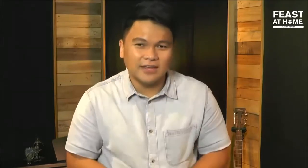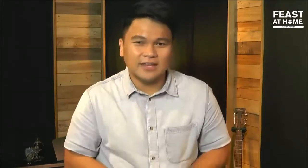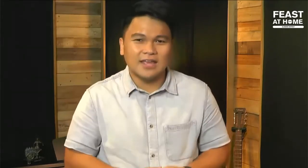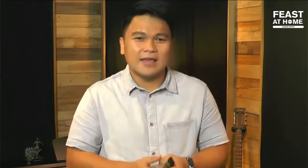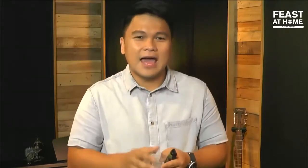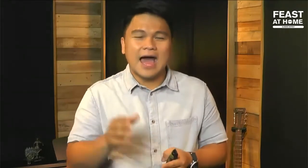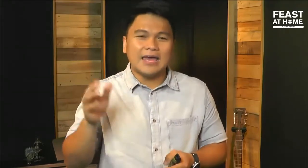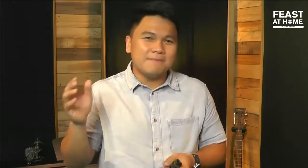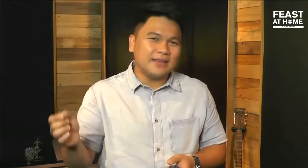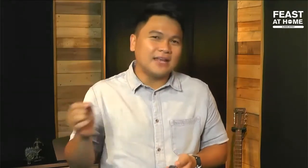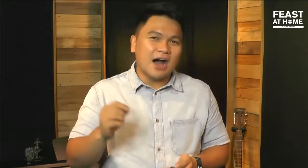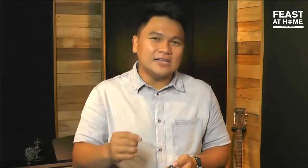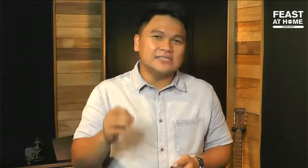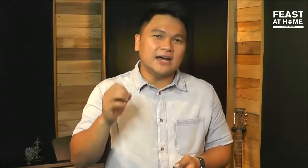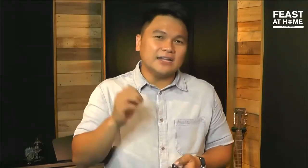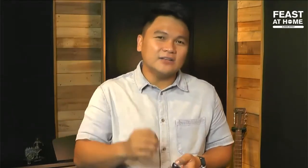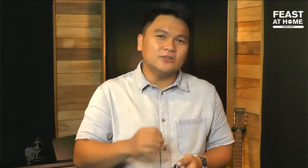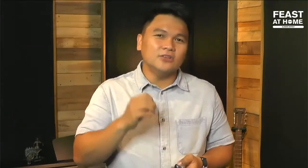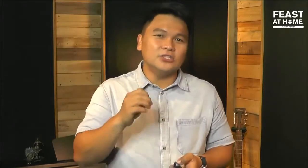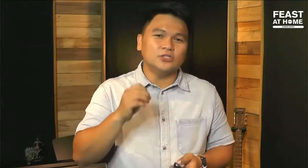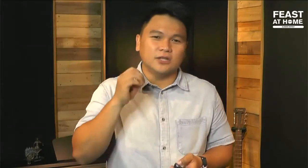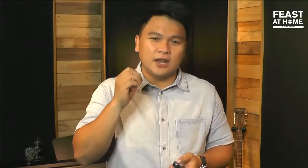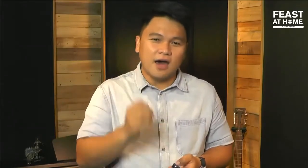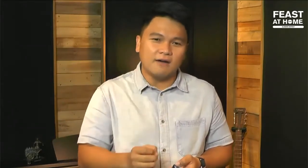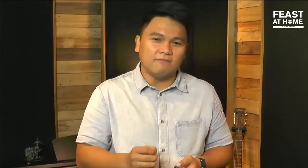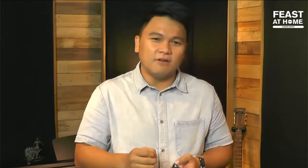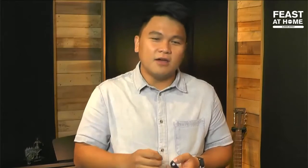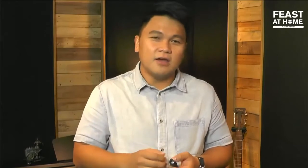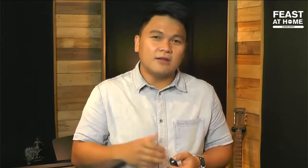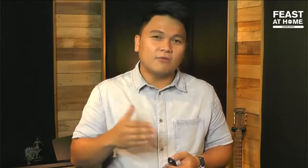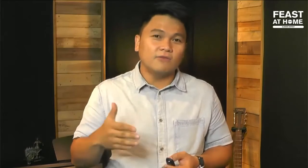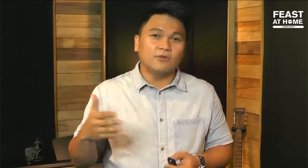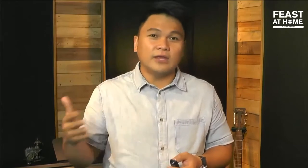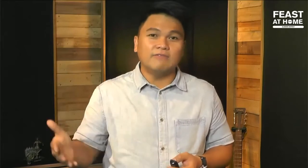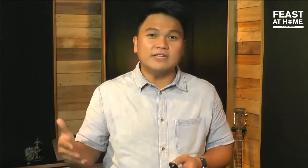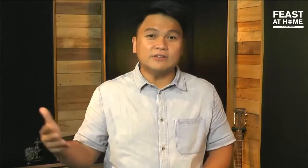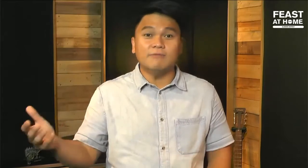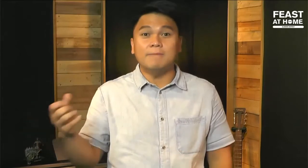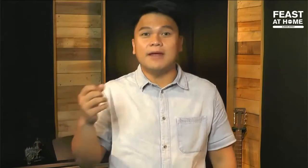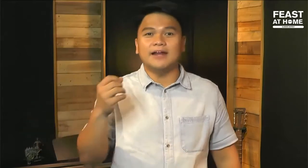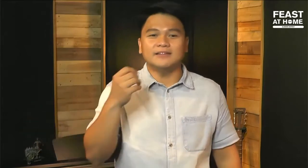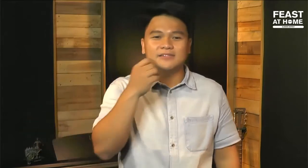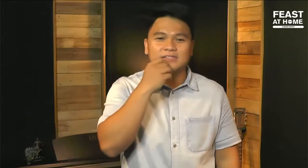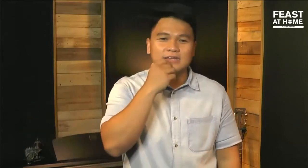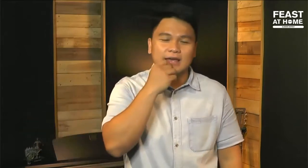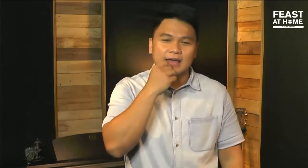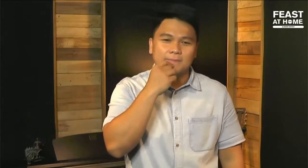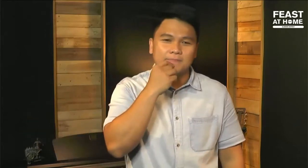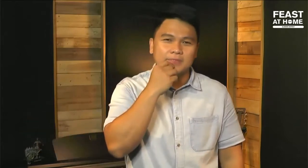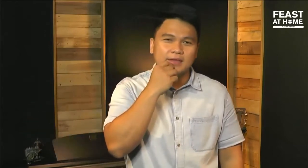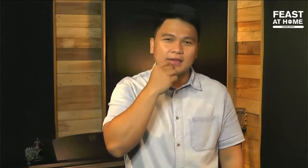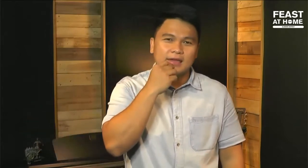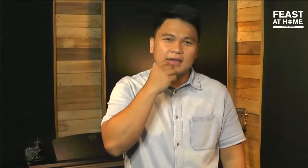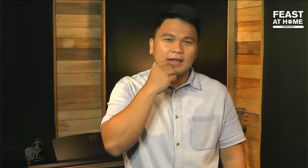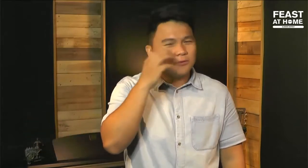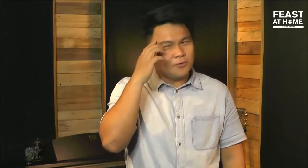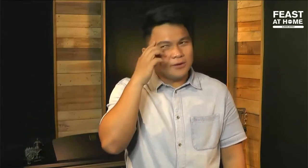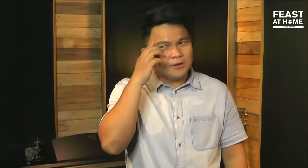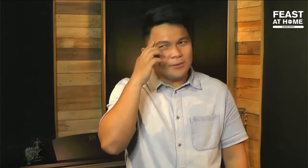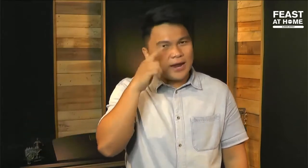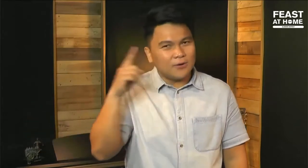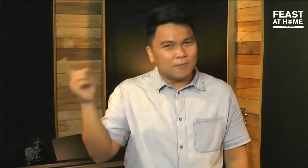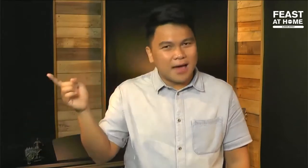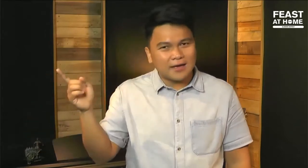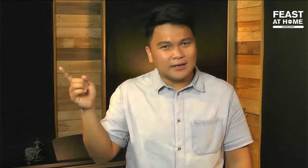Because of it, I met God's unconditional love through the forgiveness of my parents. Ayan. At